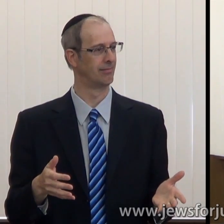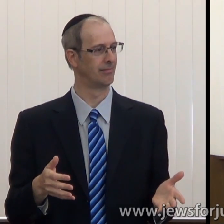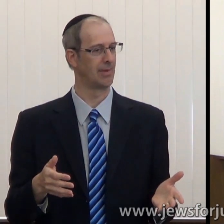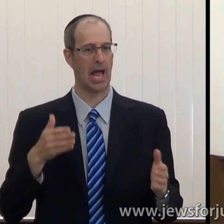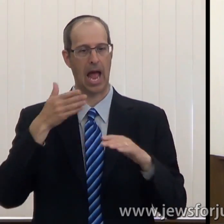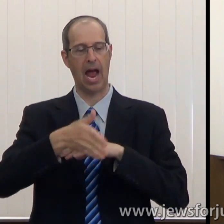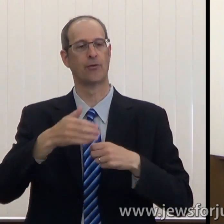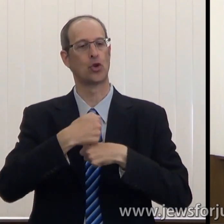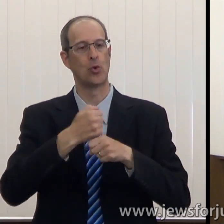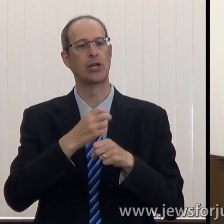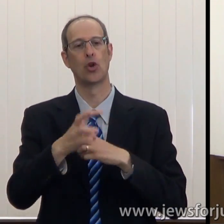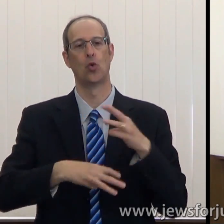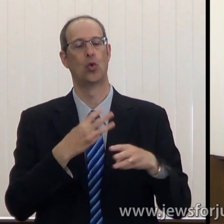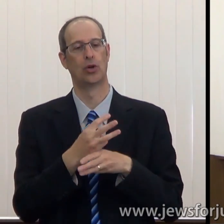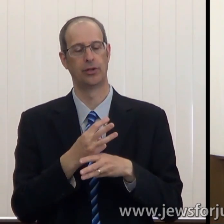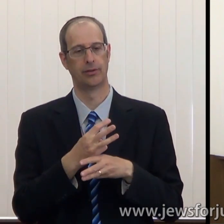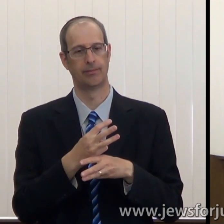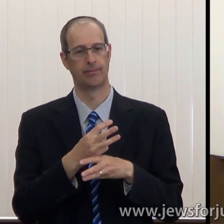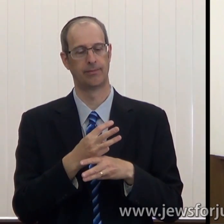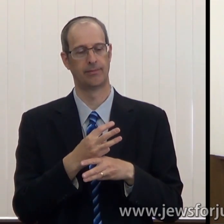After the creation of the world,